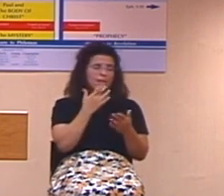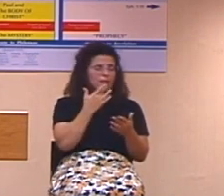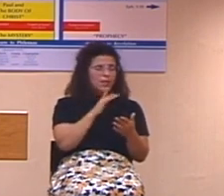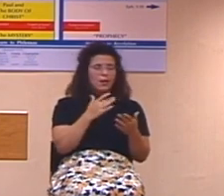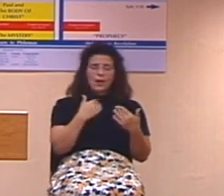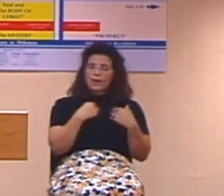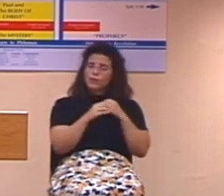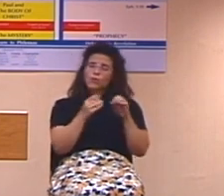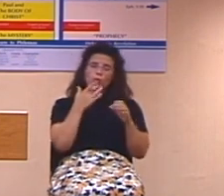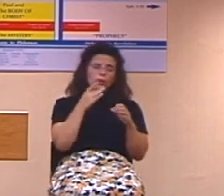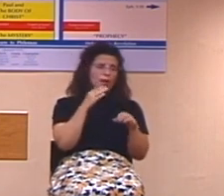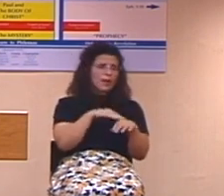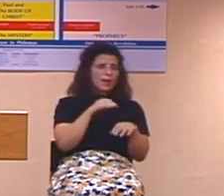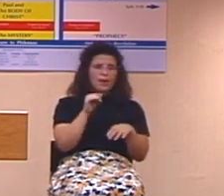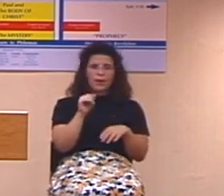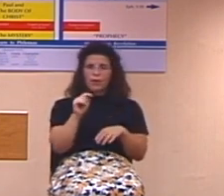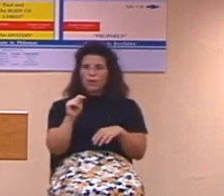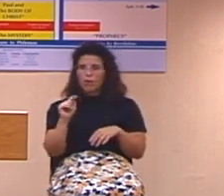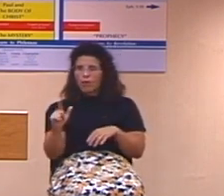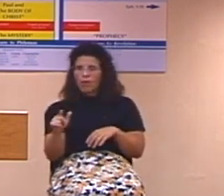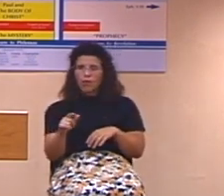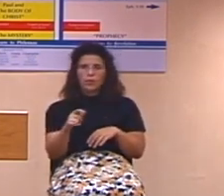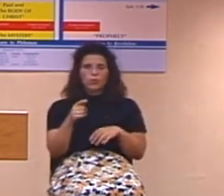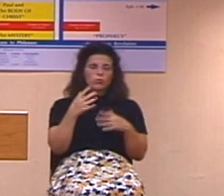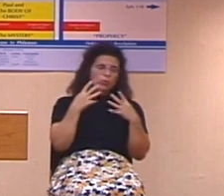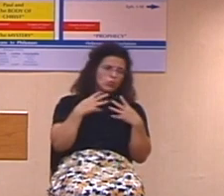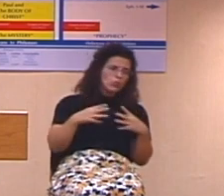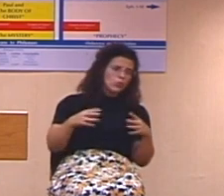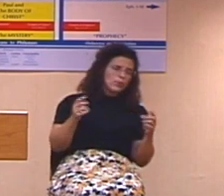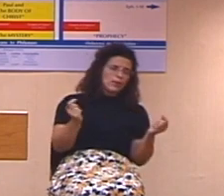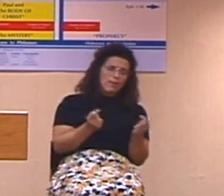all. Gloom and agony and despair. You've heard Dad say that.